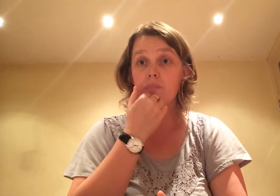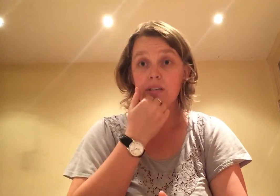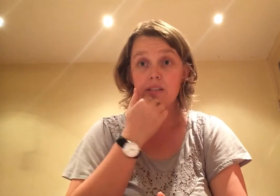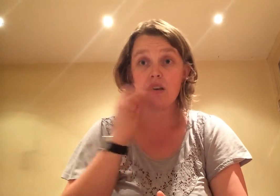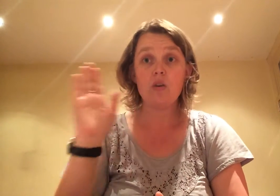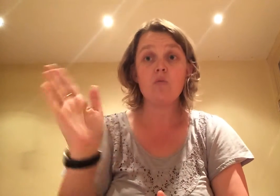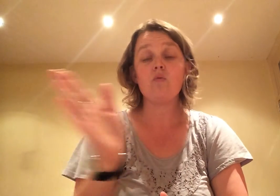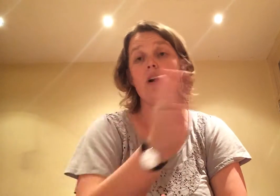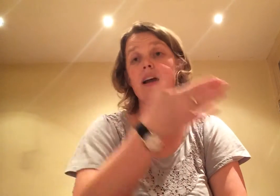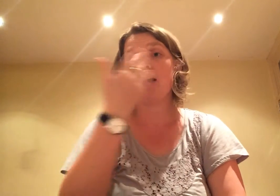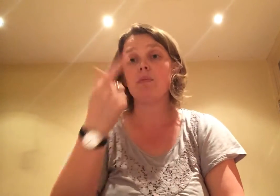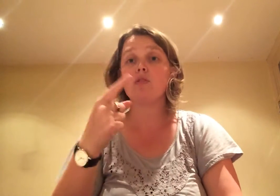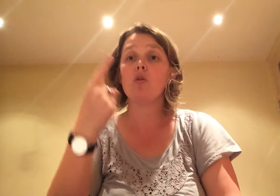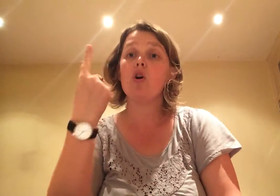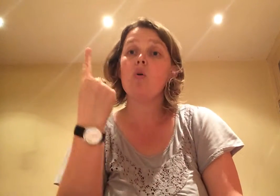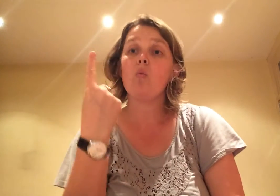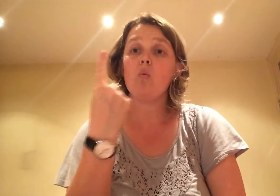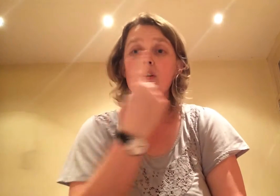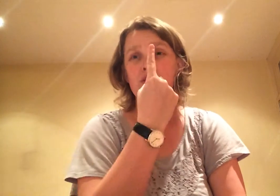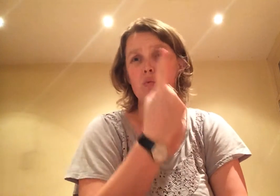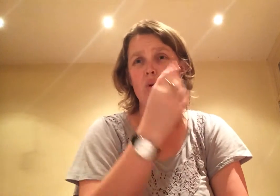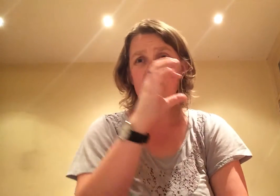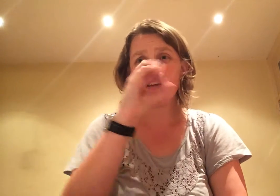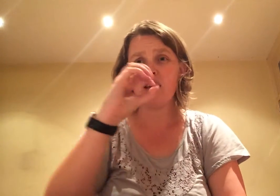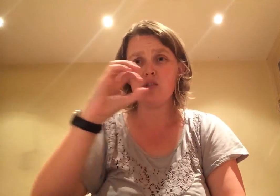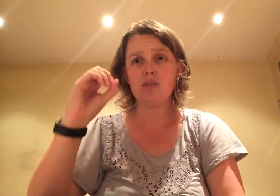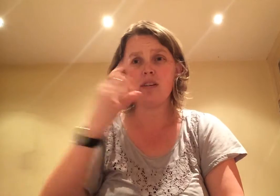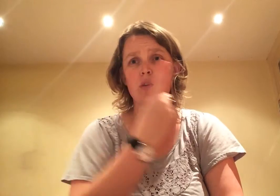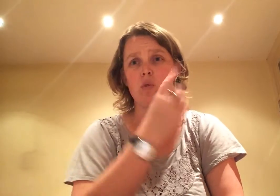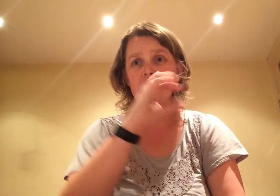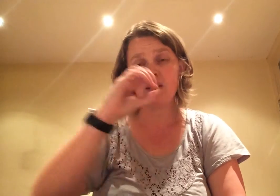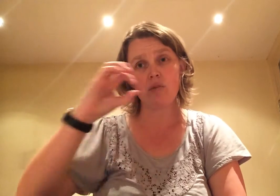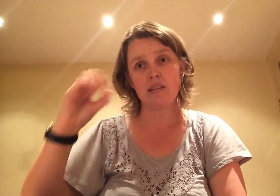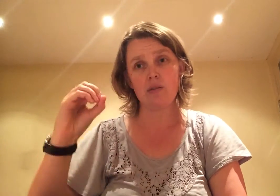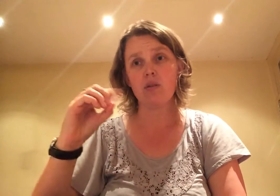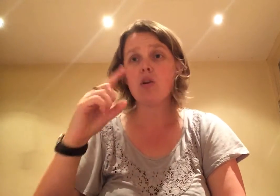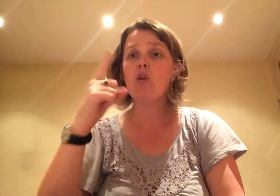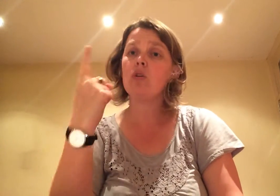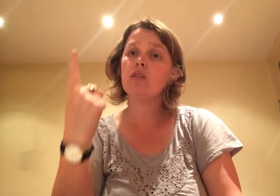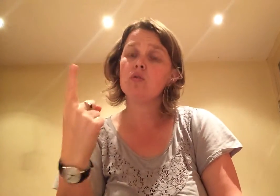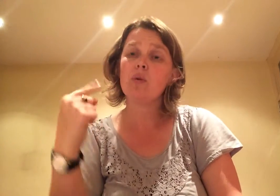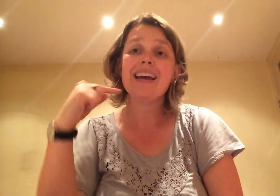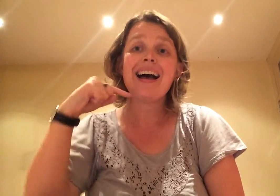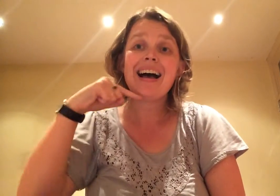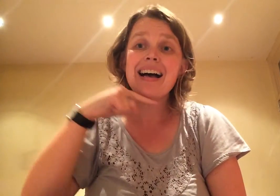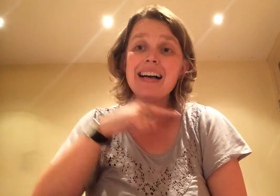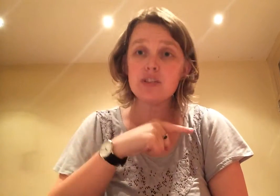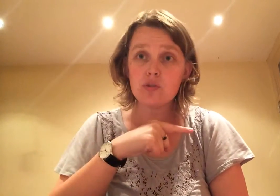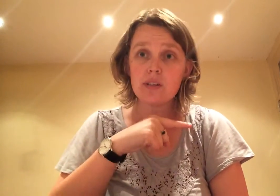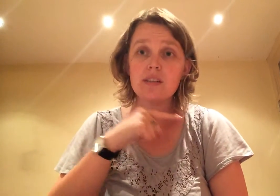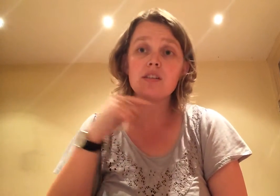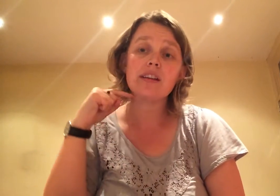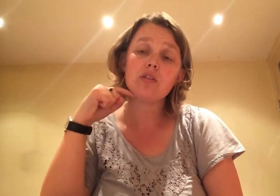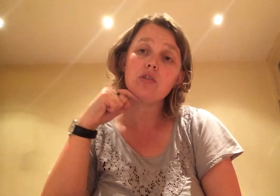numbers right up until, you can do 100, like 100, or you can do 100, just like across